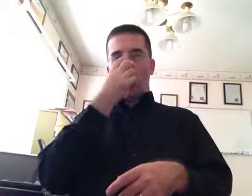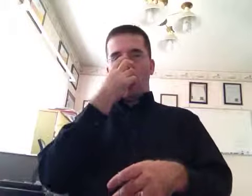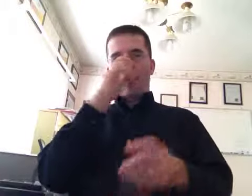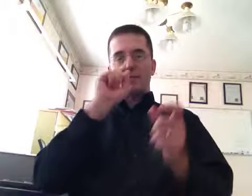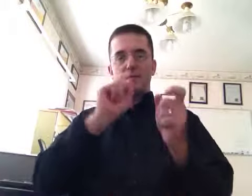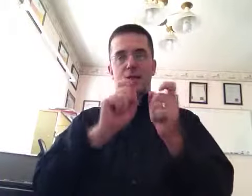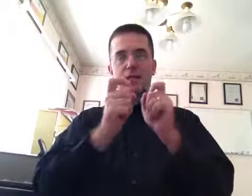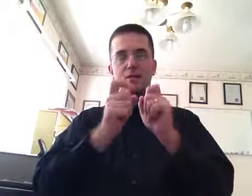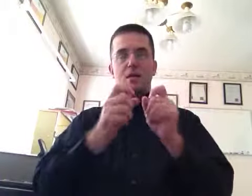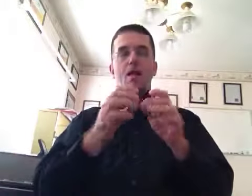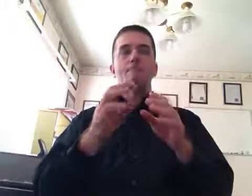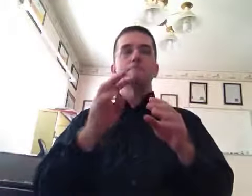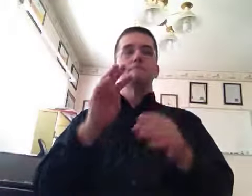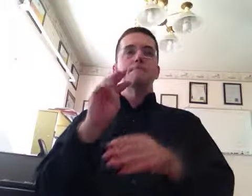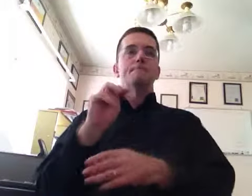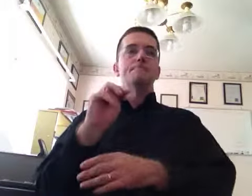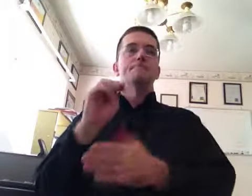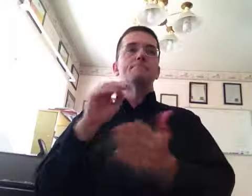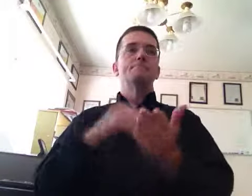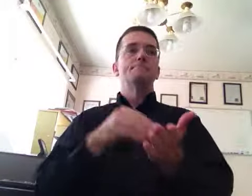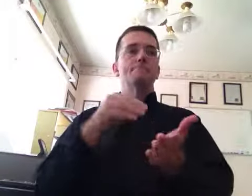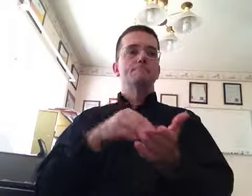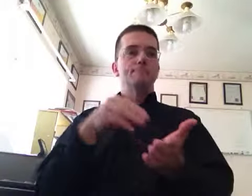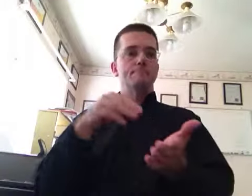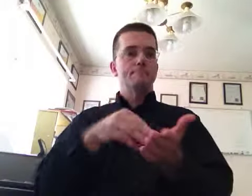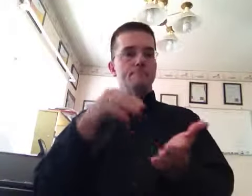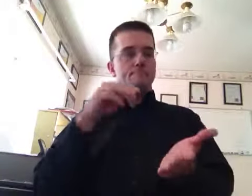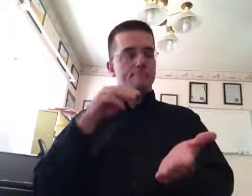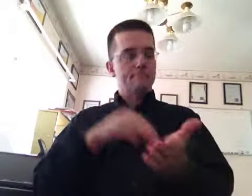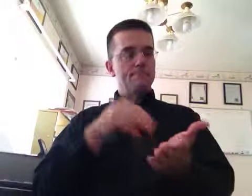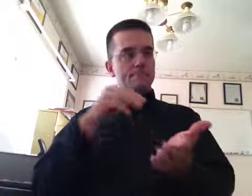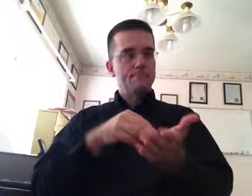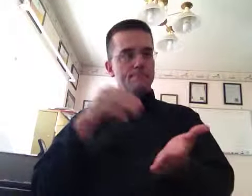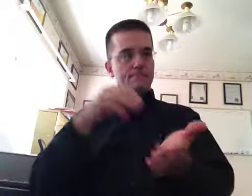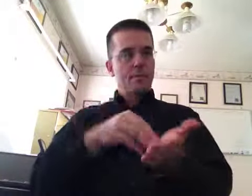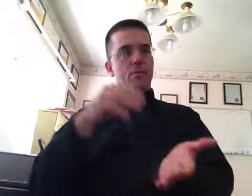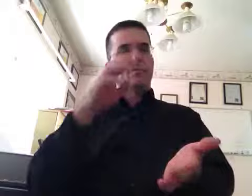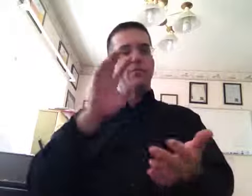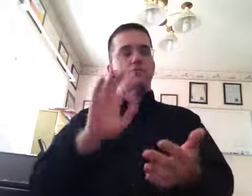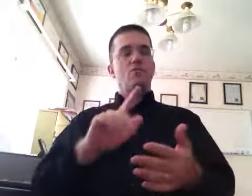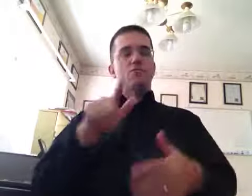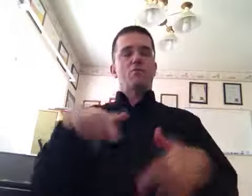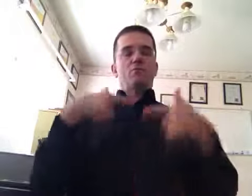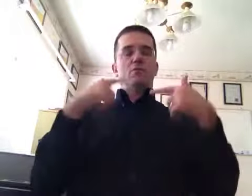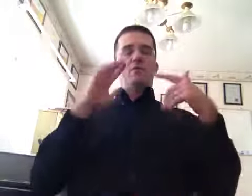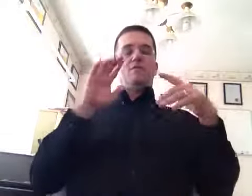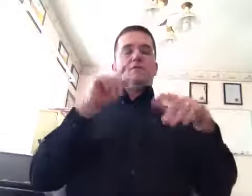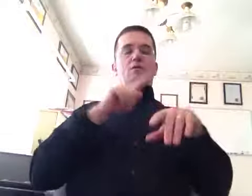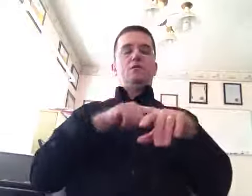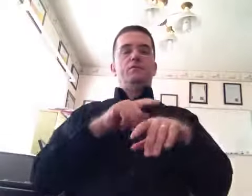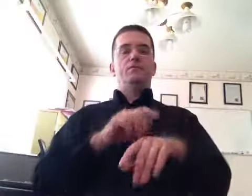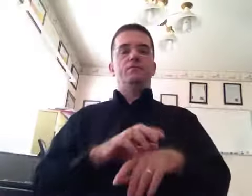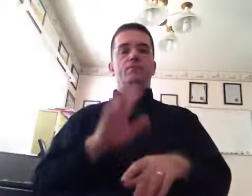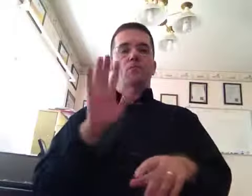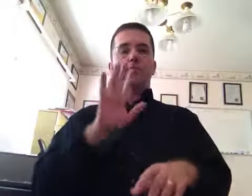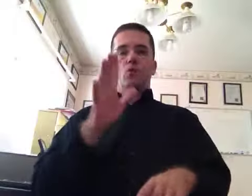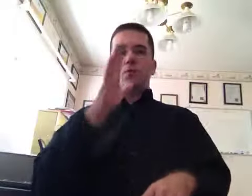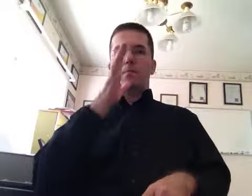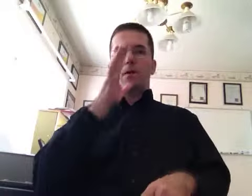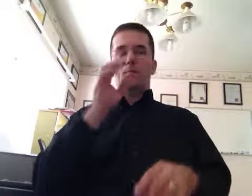into millions and millions and millions of dollars over the course of your lifetime. Yeah. And, where your mom left you this blessing, you